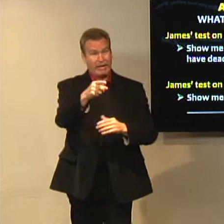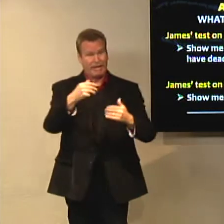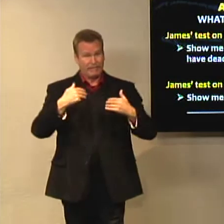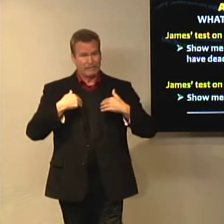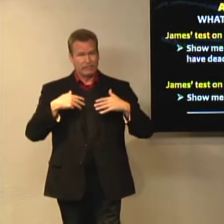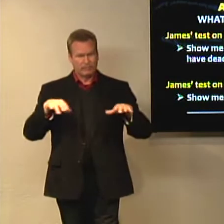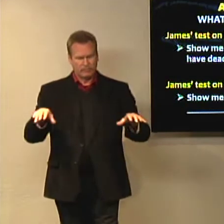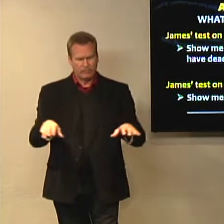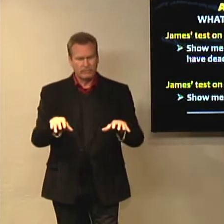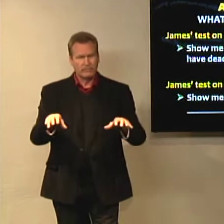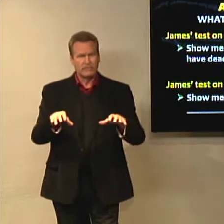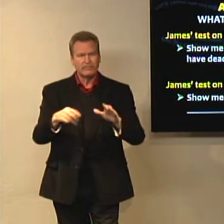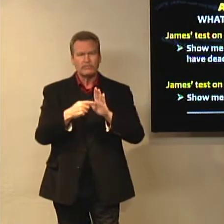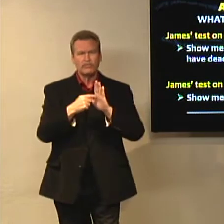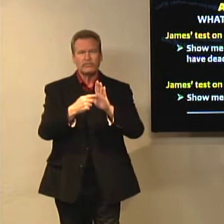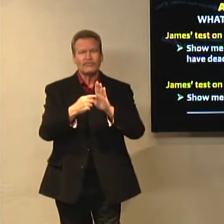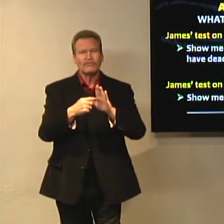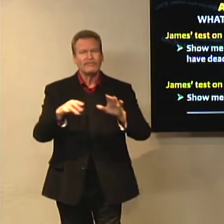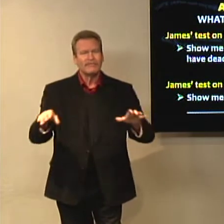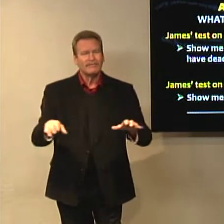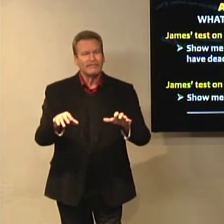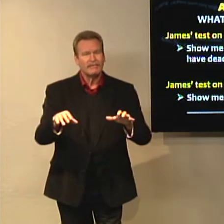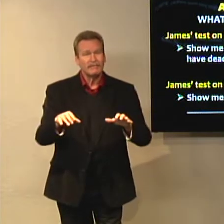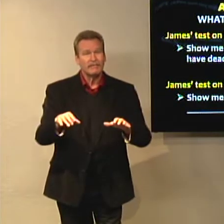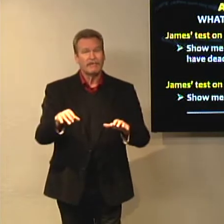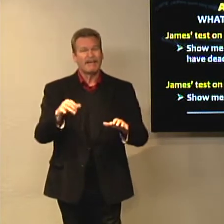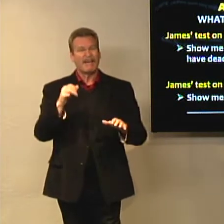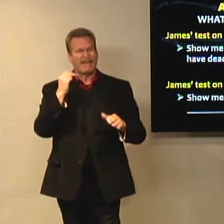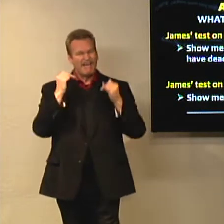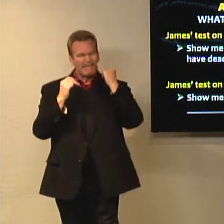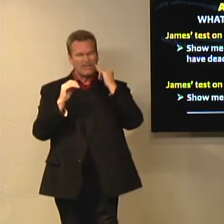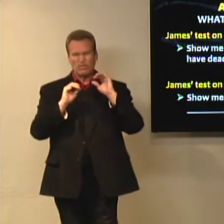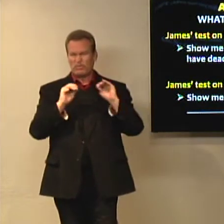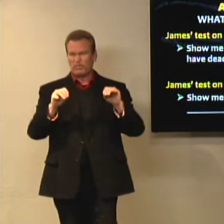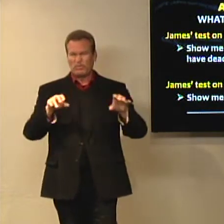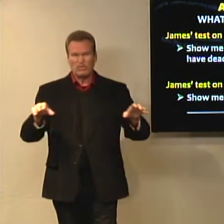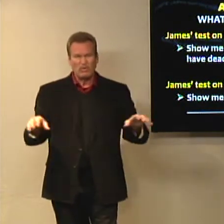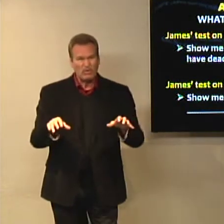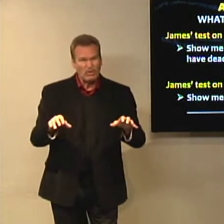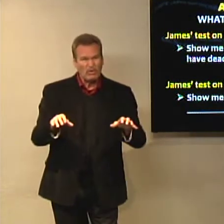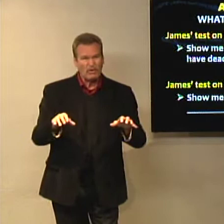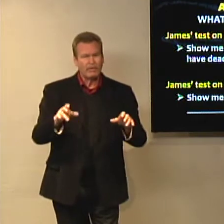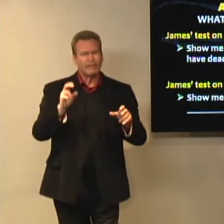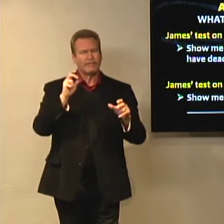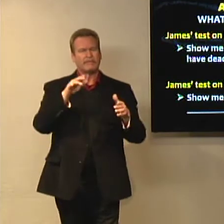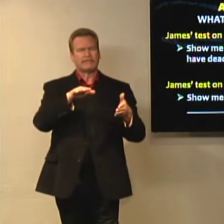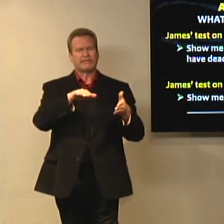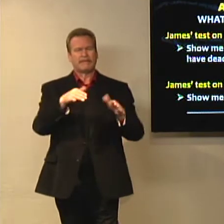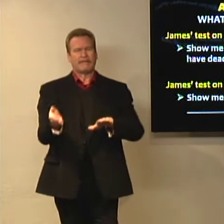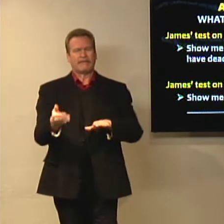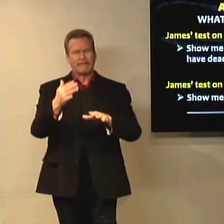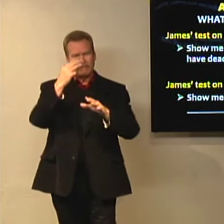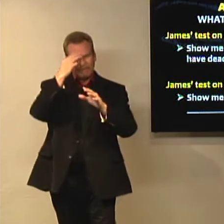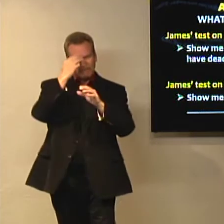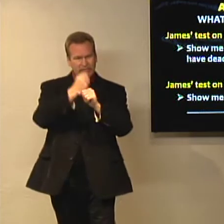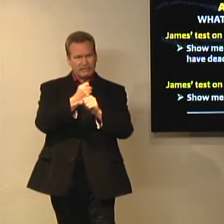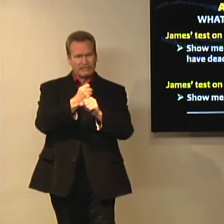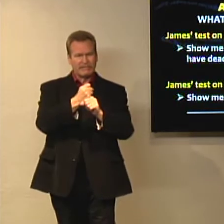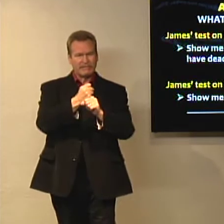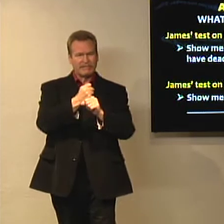believers. Show me your faith. It's useless unless you have works. If you don't have any kind of works, you have a dead faith. That's